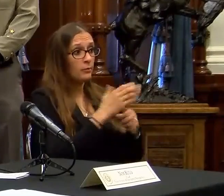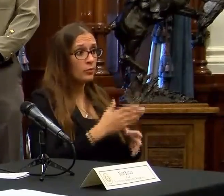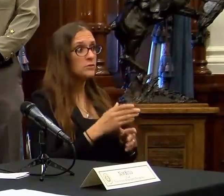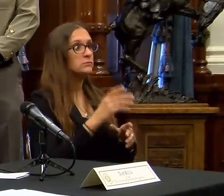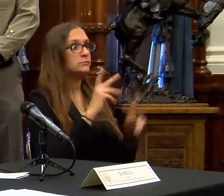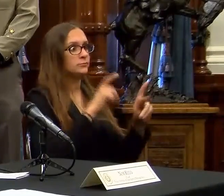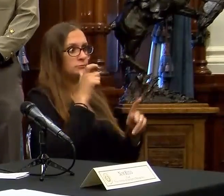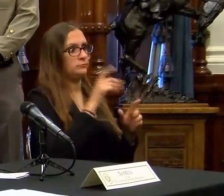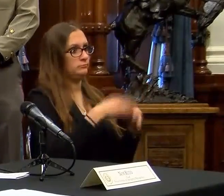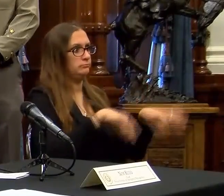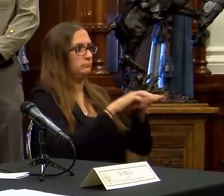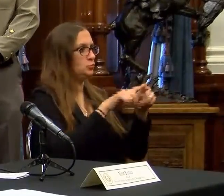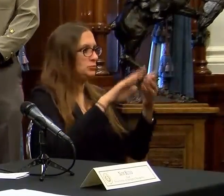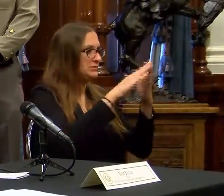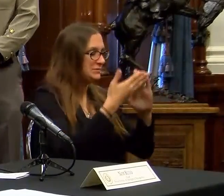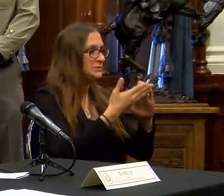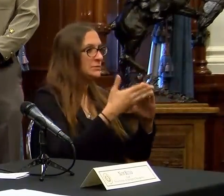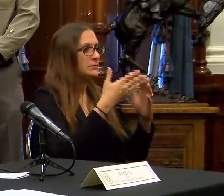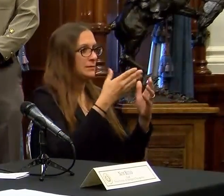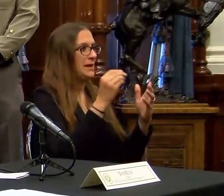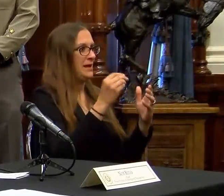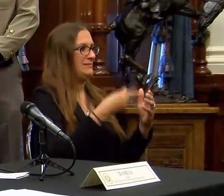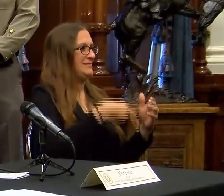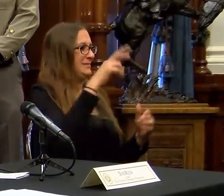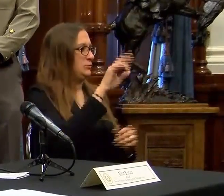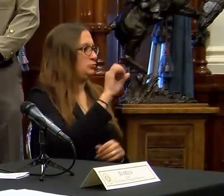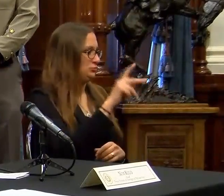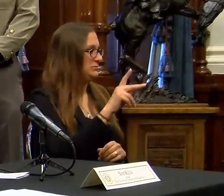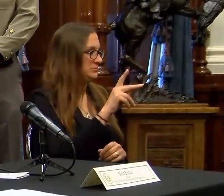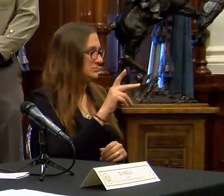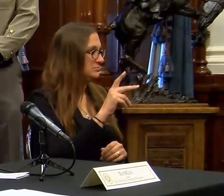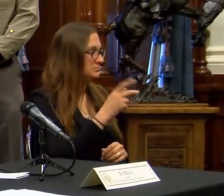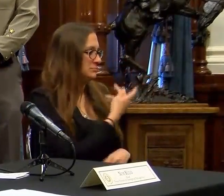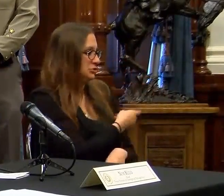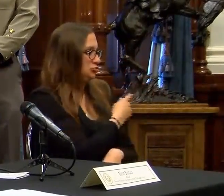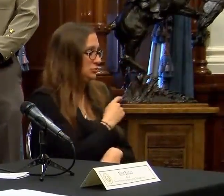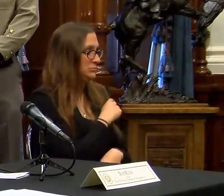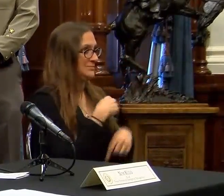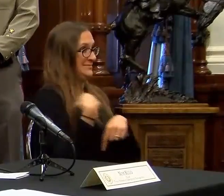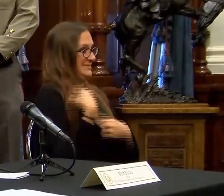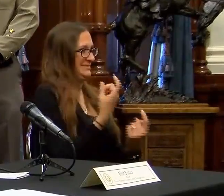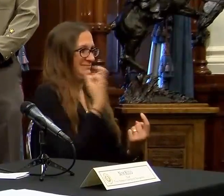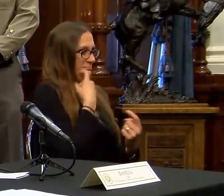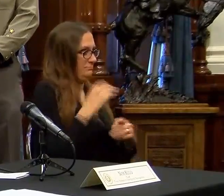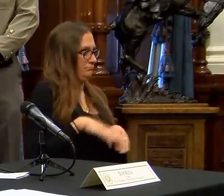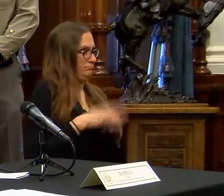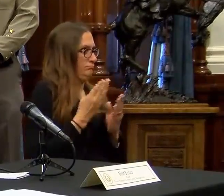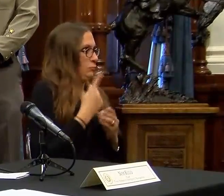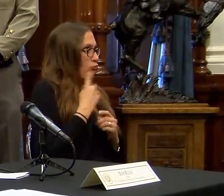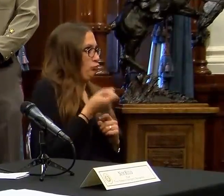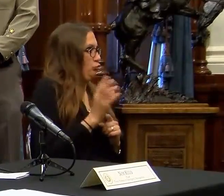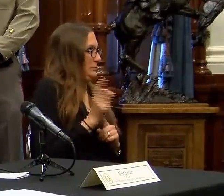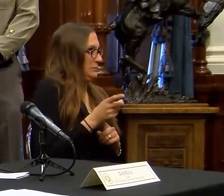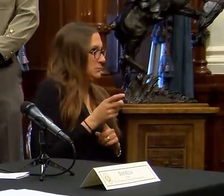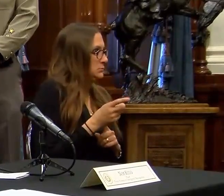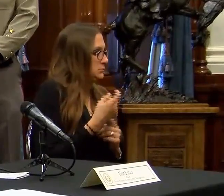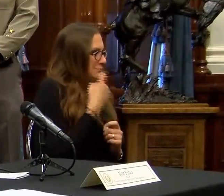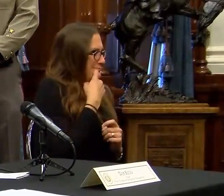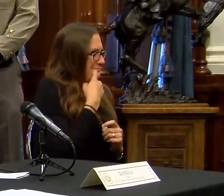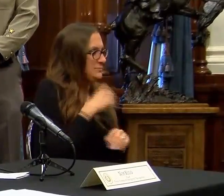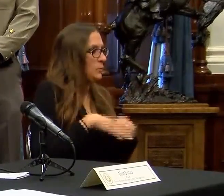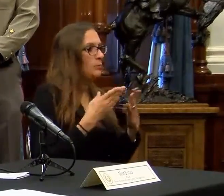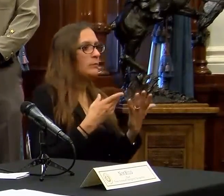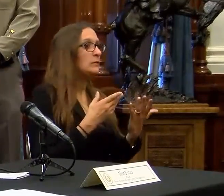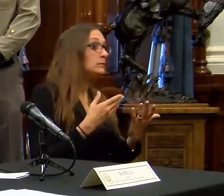infrastructure and key resources, and certain high-risk patients. Since they've only been open quite literally a few minutes, it's too